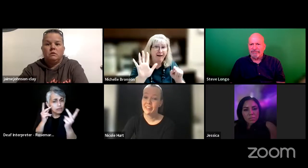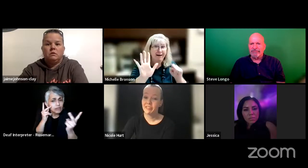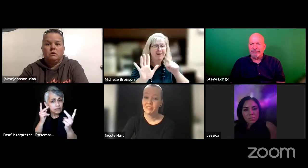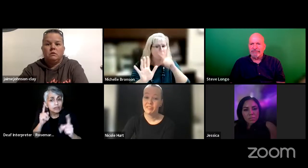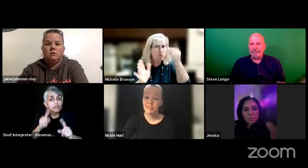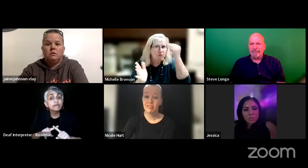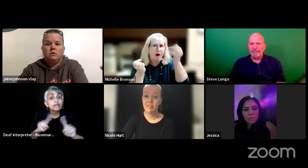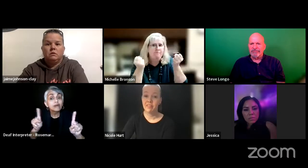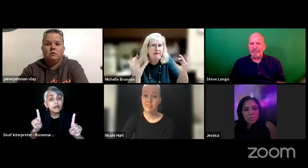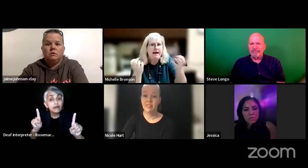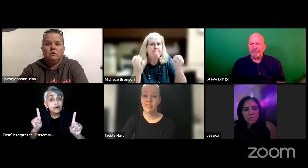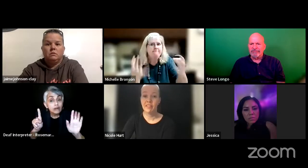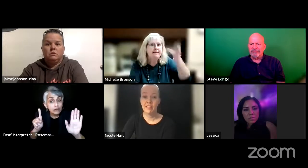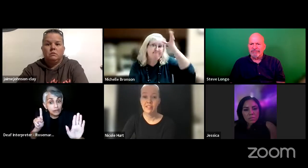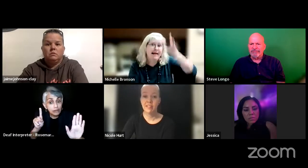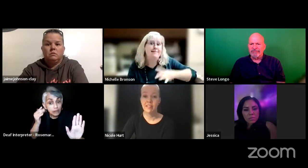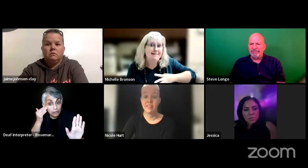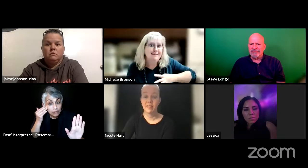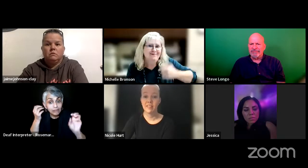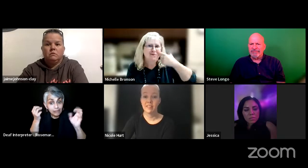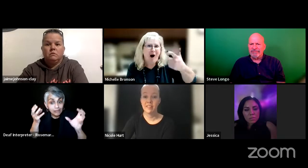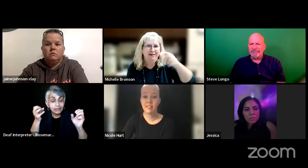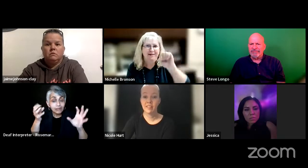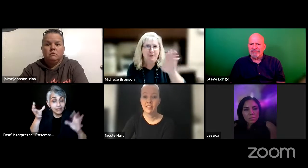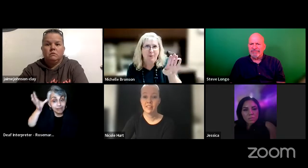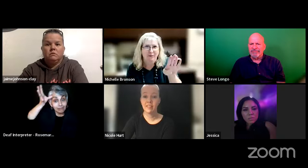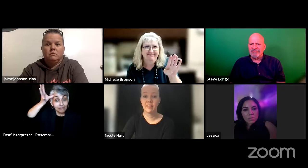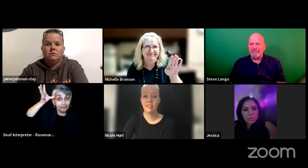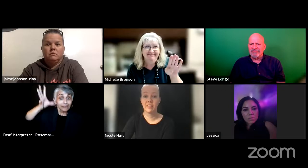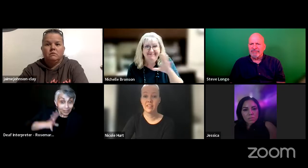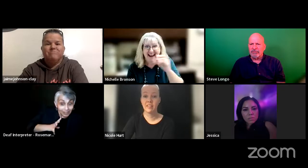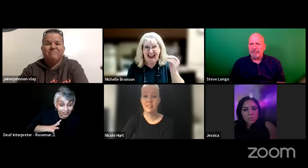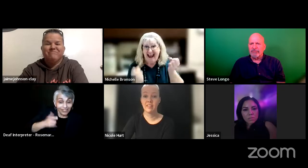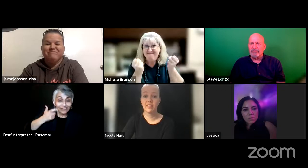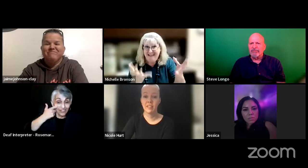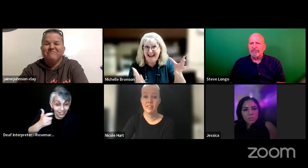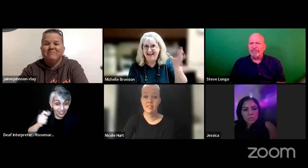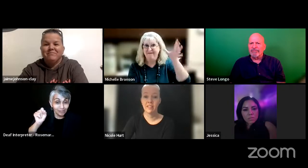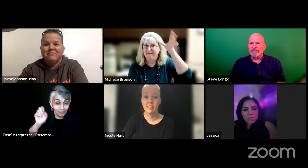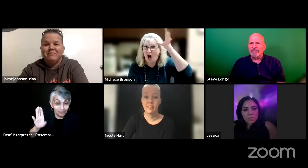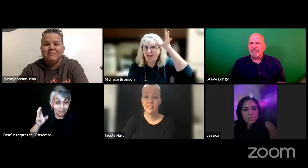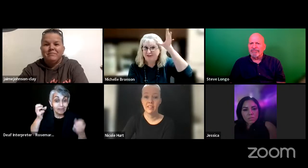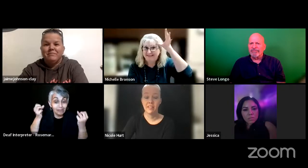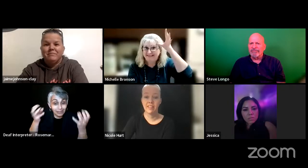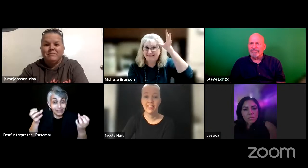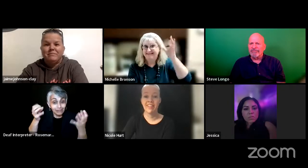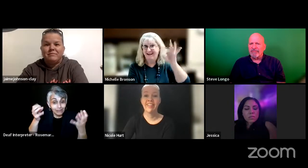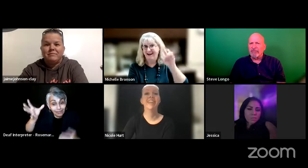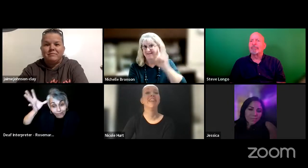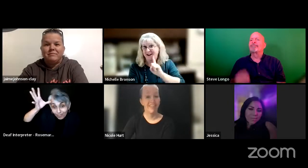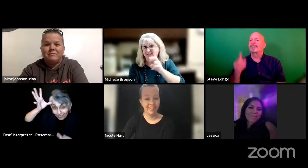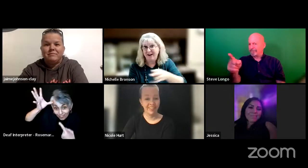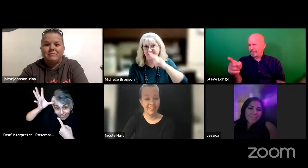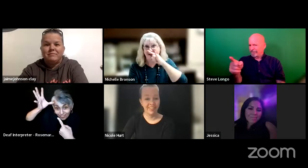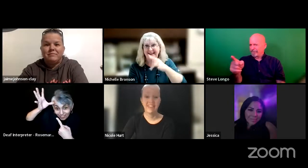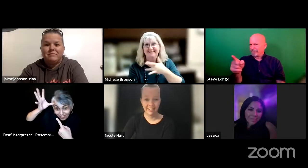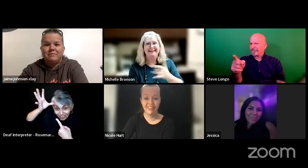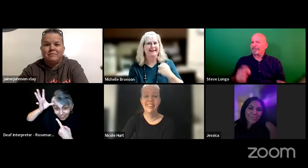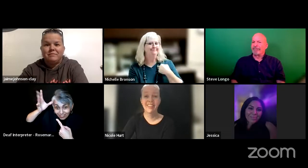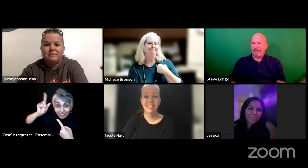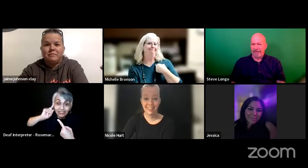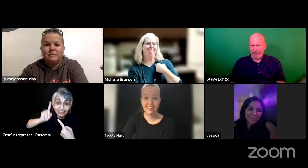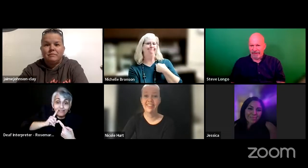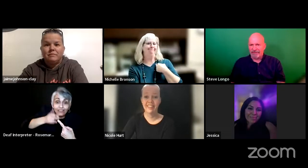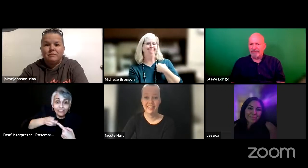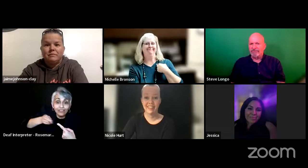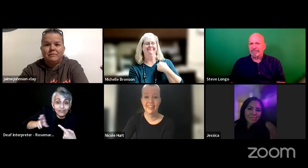just to make ASL more visible, but to know that there are many men watching football and many